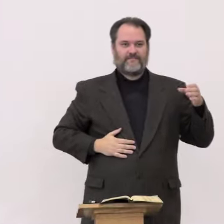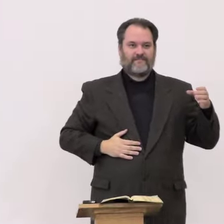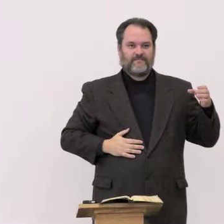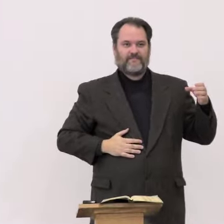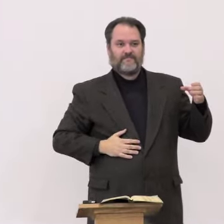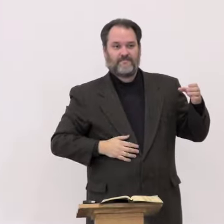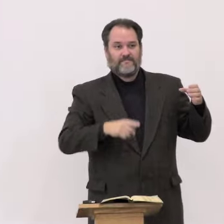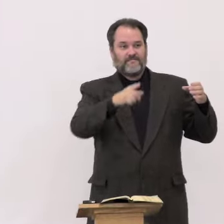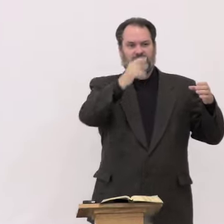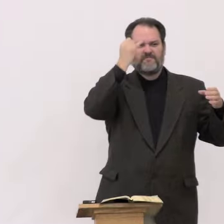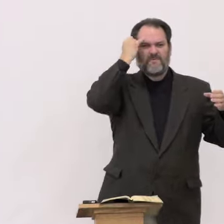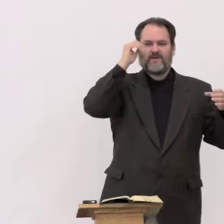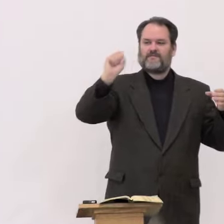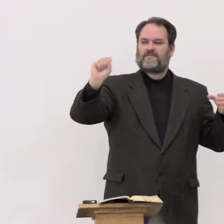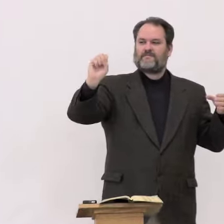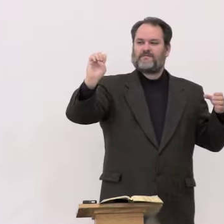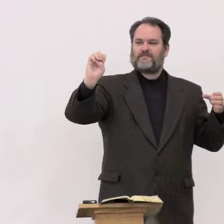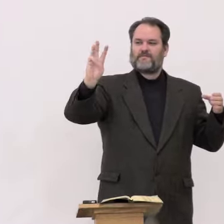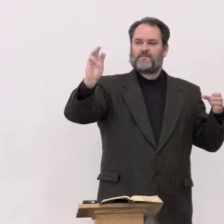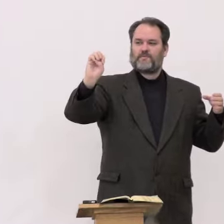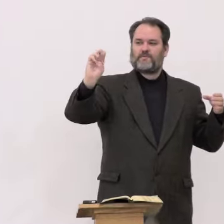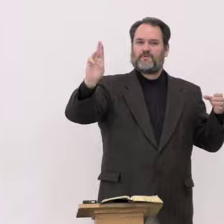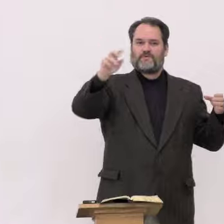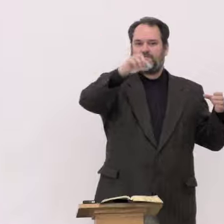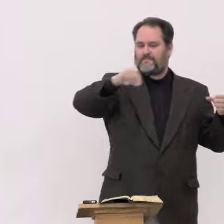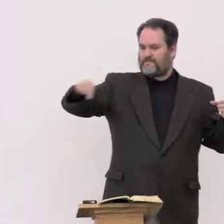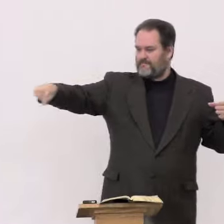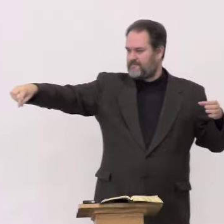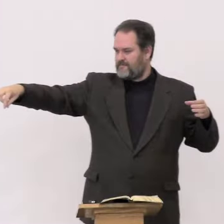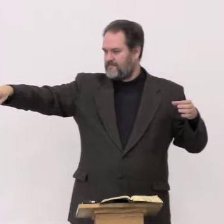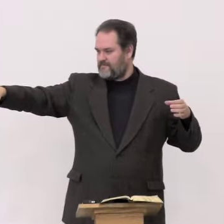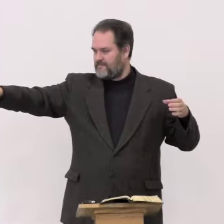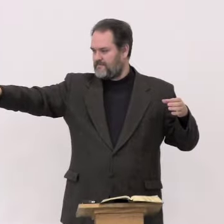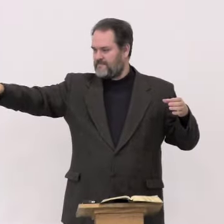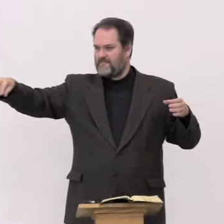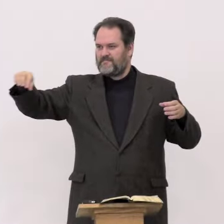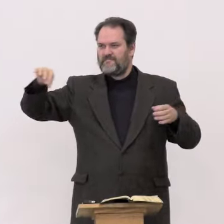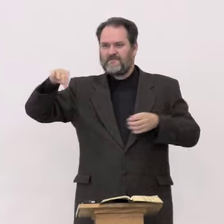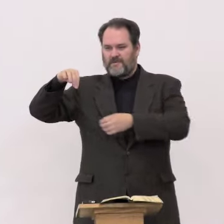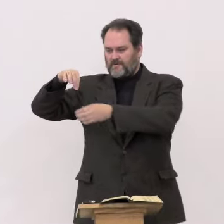white lie, we'd go to hell. We'd have to be perfect to go to hell. Now, this is funny.